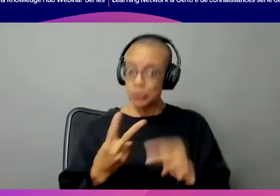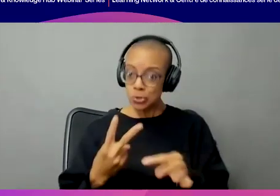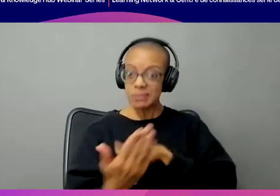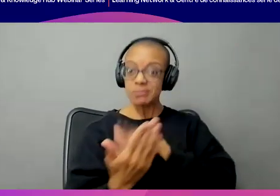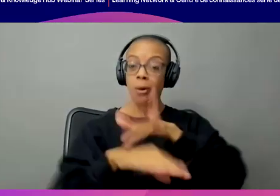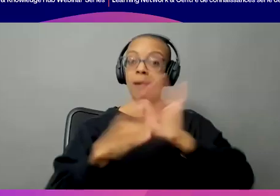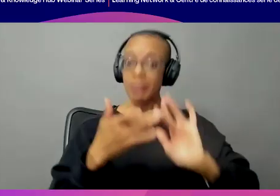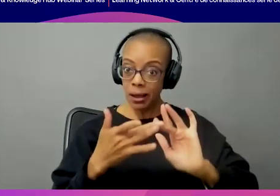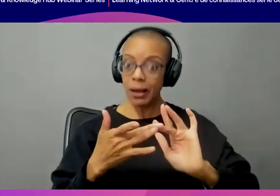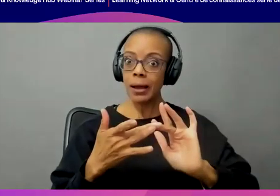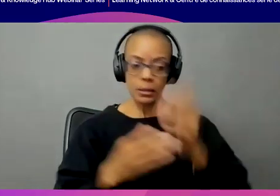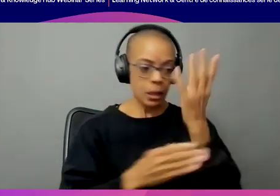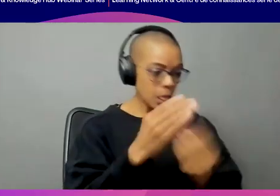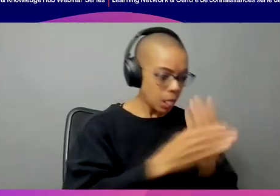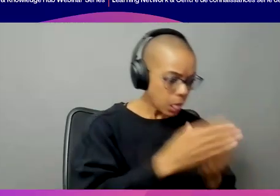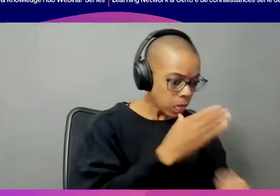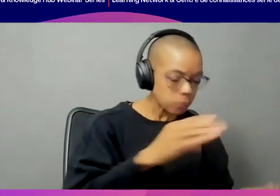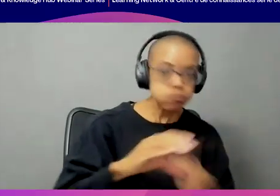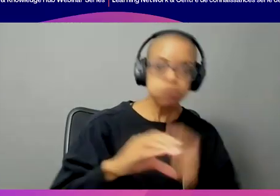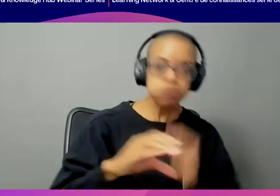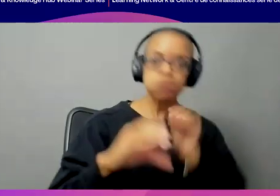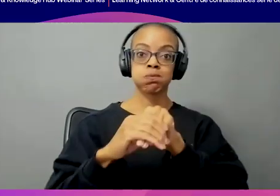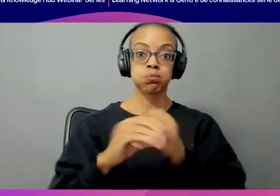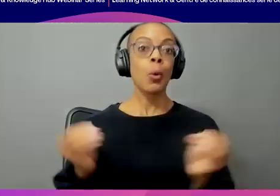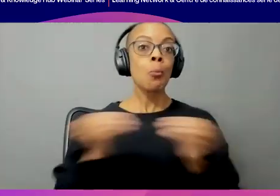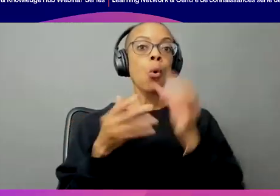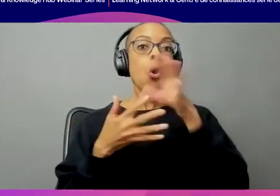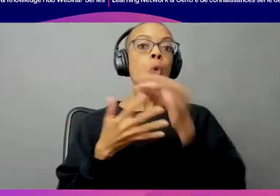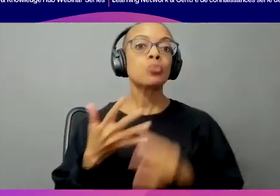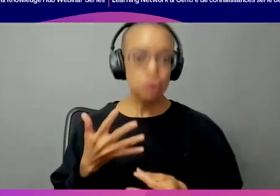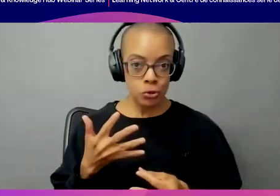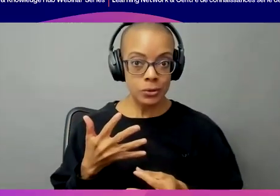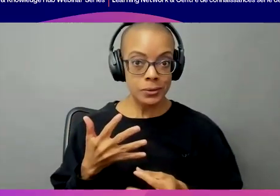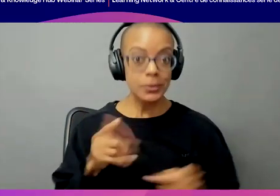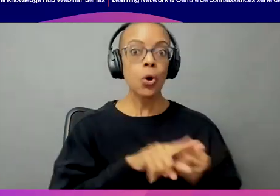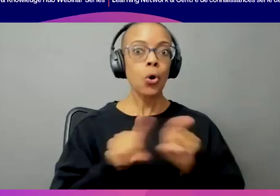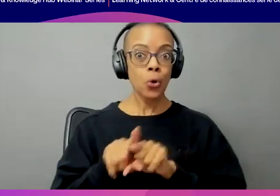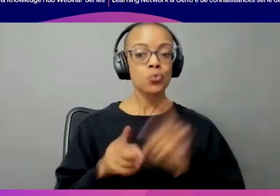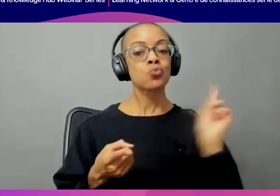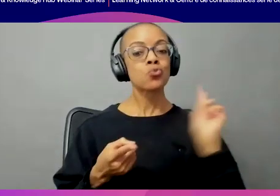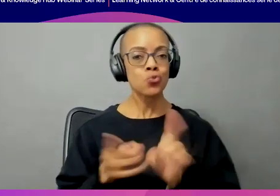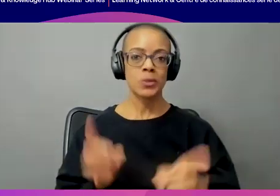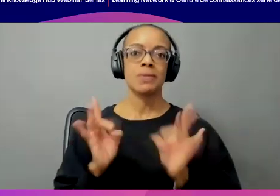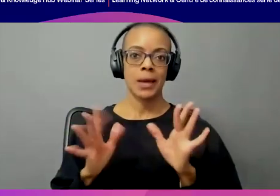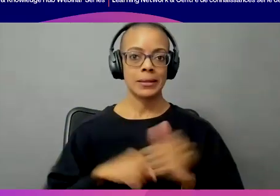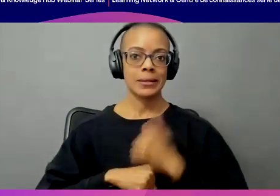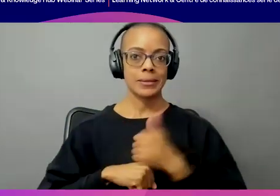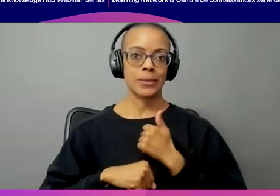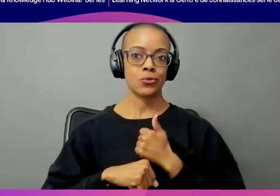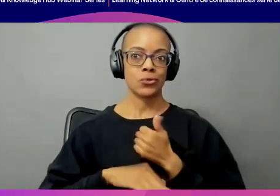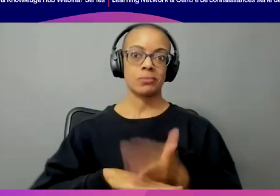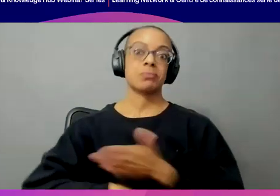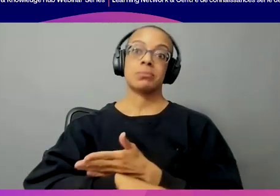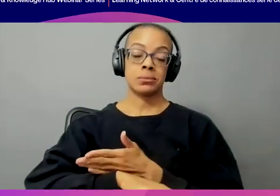gaps, increases choices and options, and helps to reduce potentially violence and danger. Overall, it's